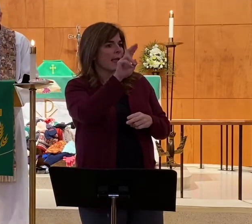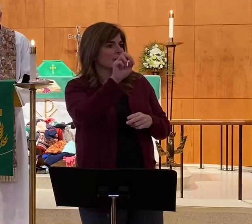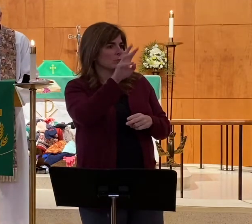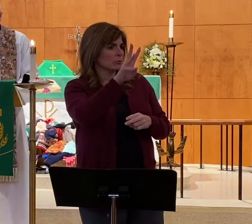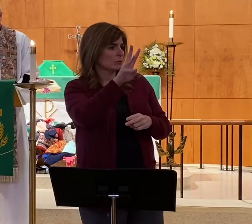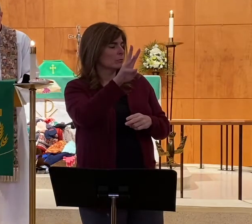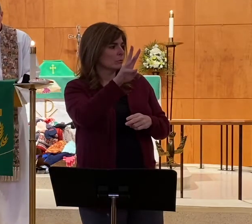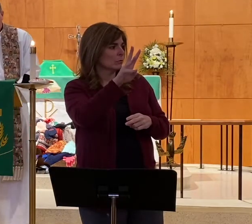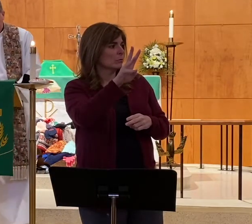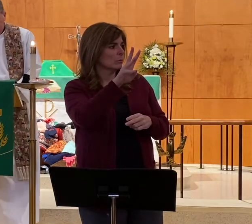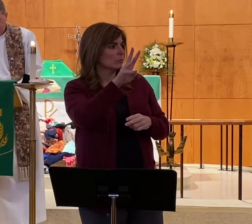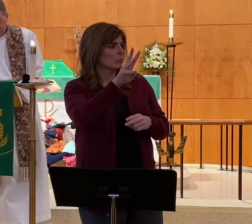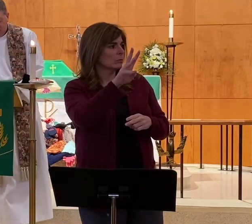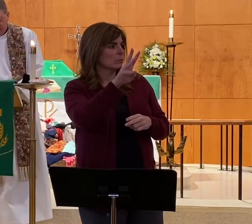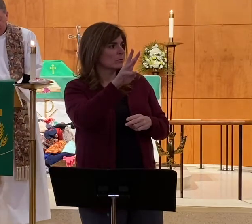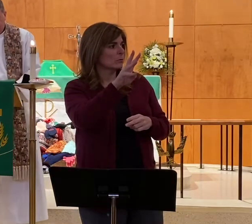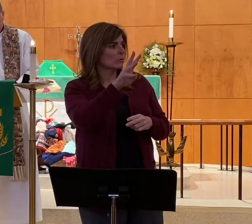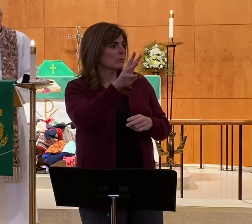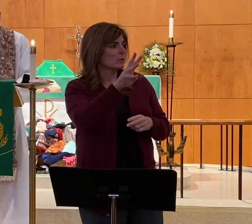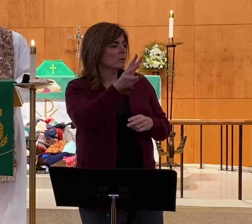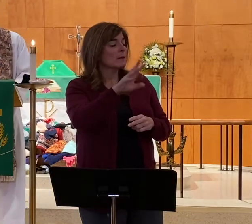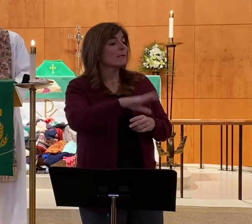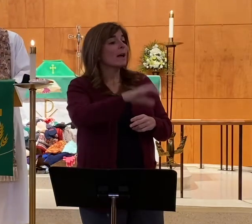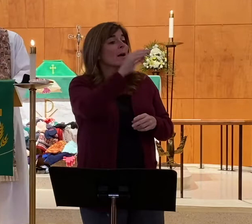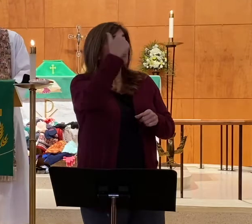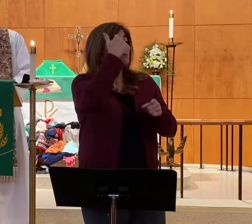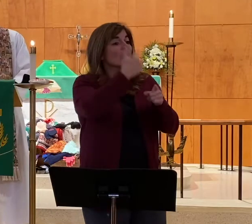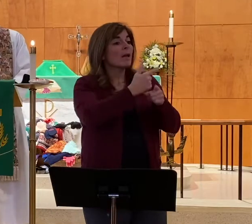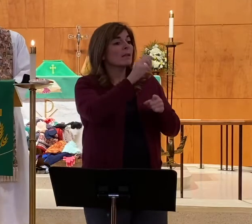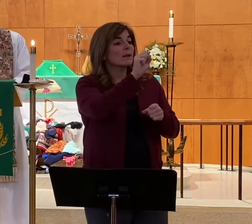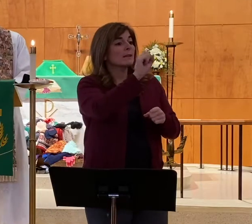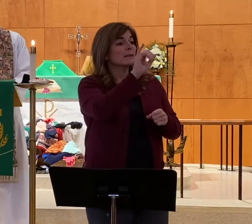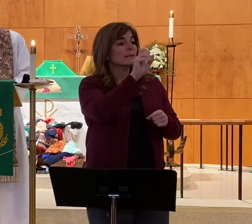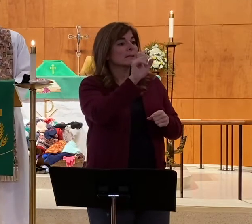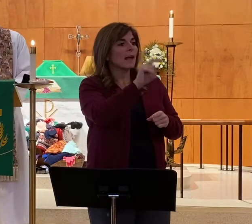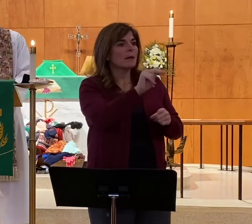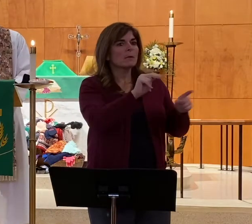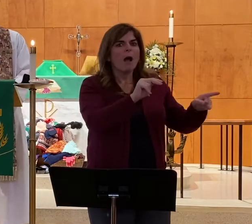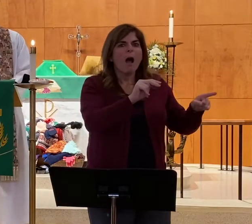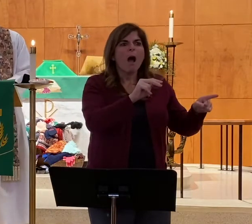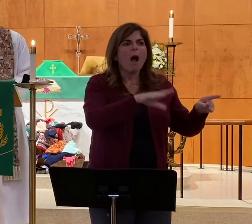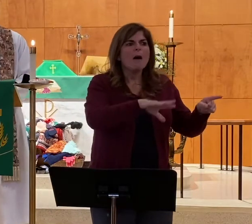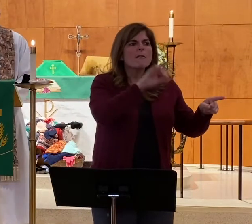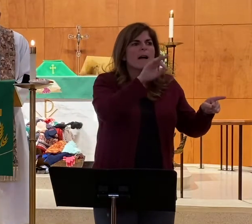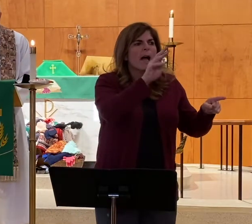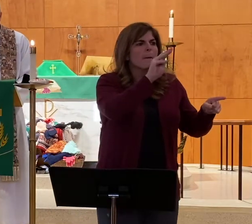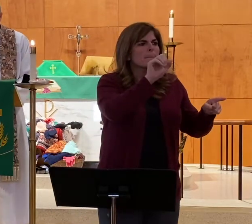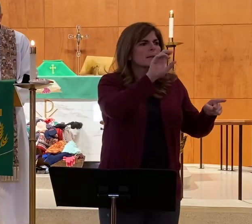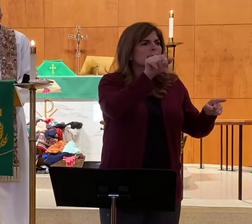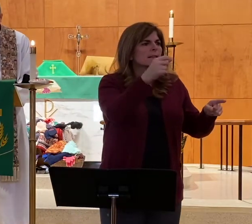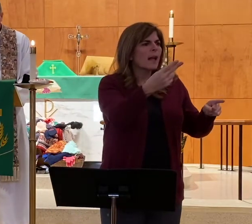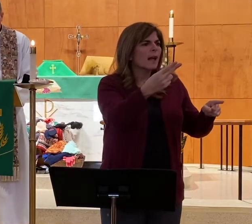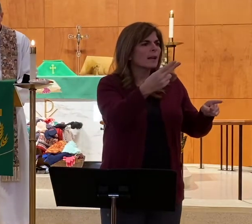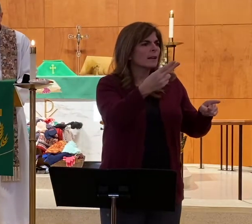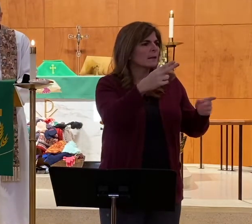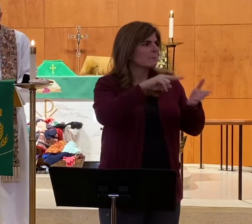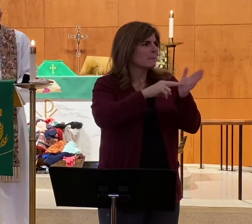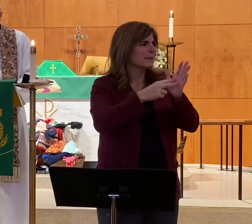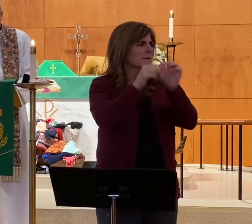Simon Peter's brother. He first found his brother Simon and said to him, "We found the Messiah," which is translated as